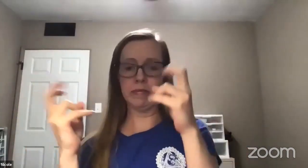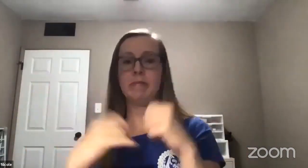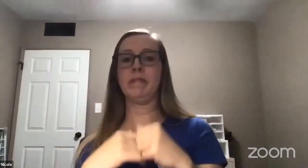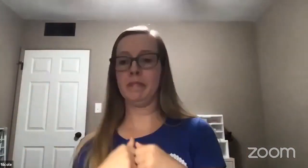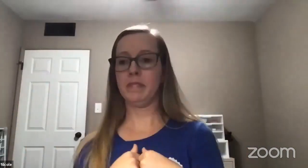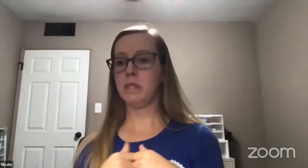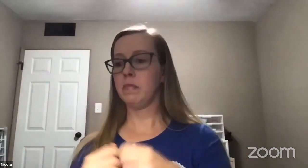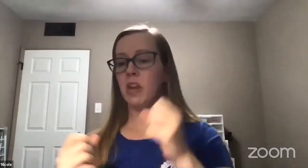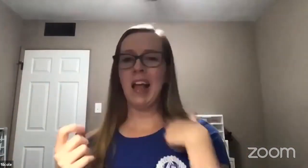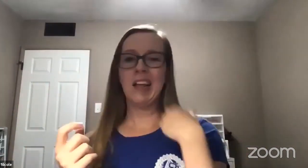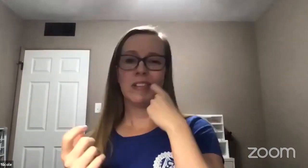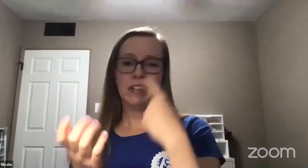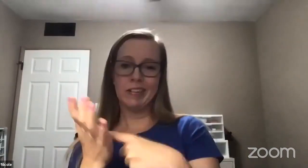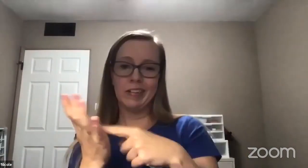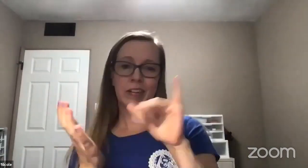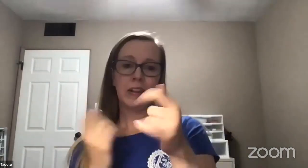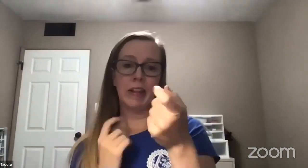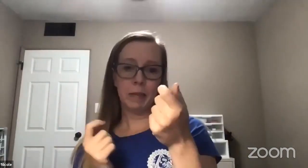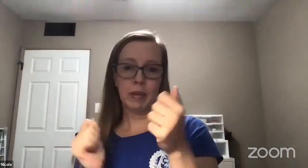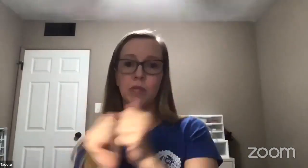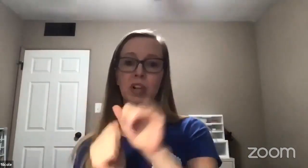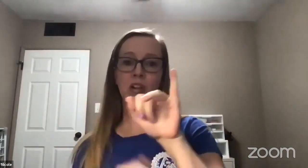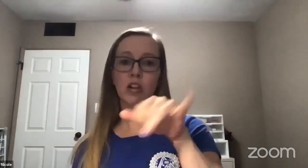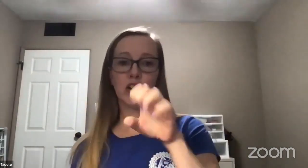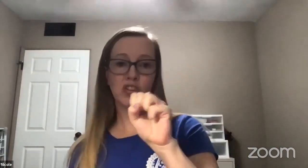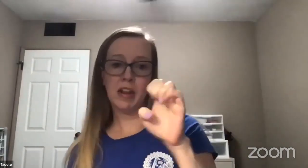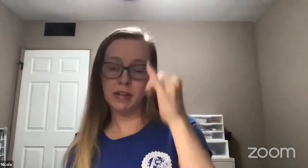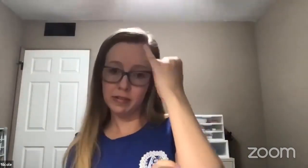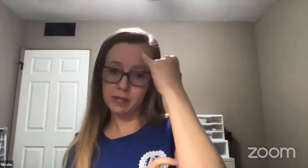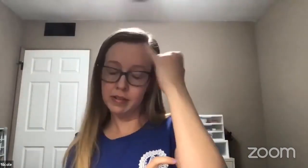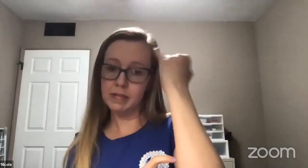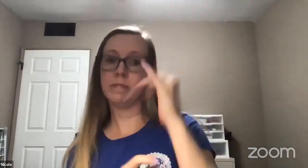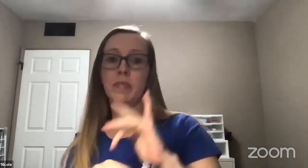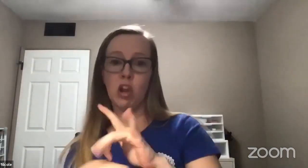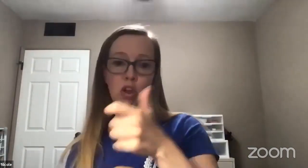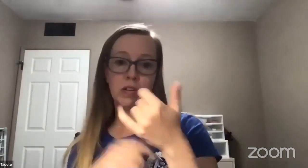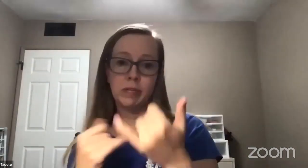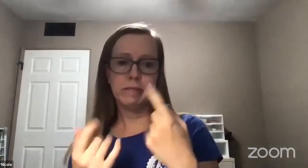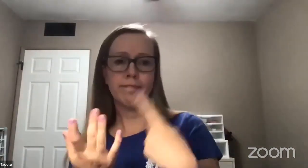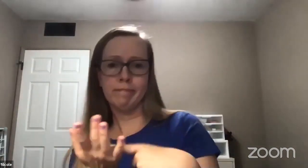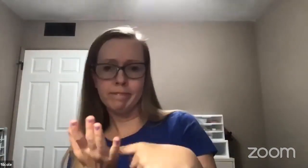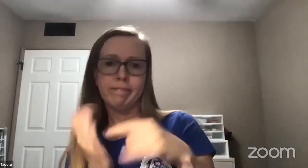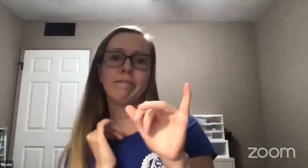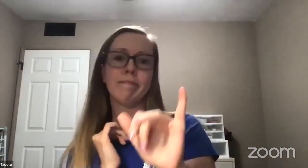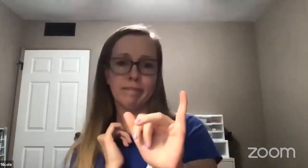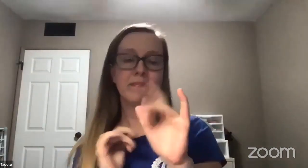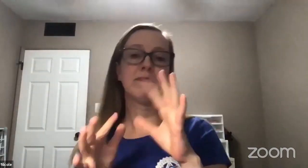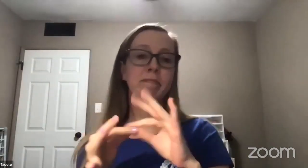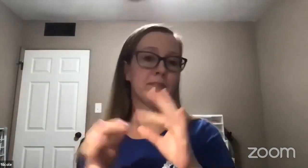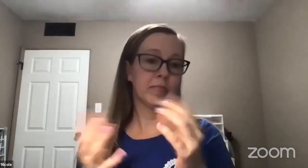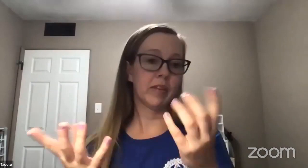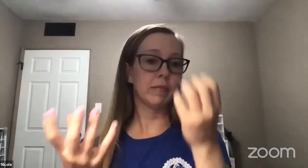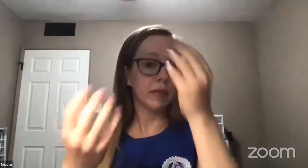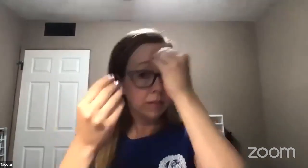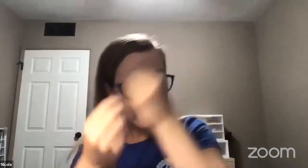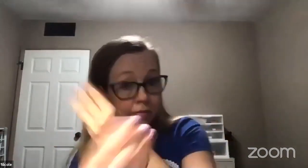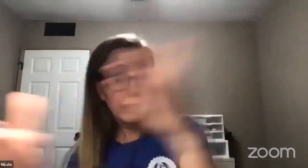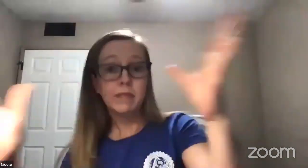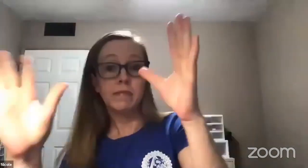statewide, nationwide. We need to think out of the box. And I talked about that just a little bit with Jesse Lewis today,